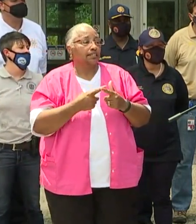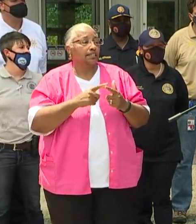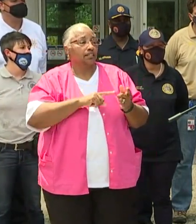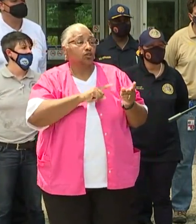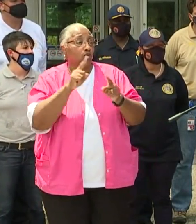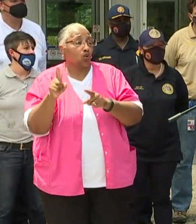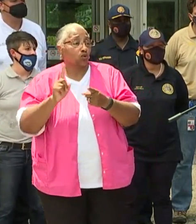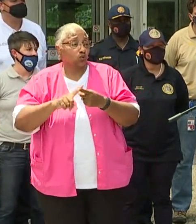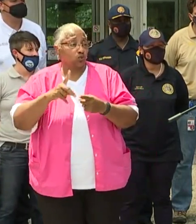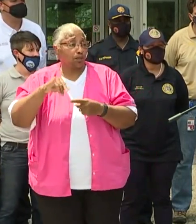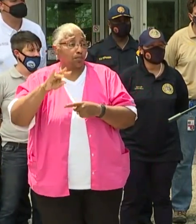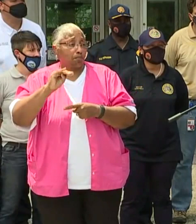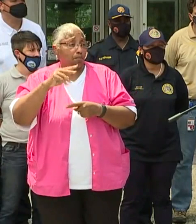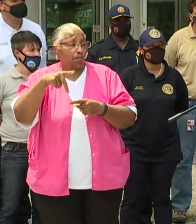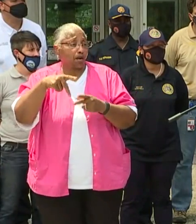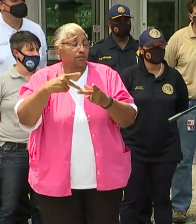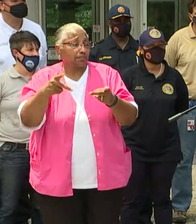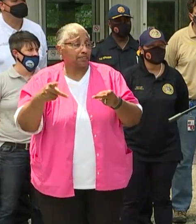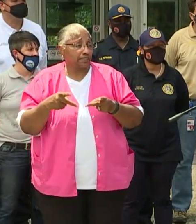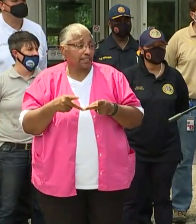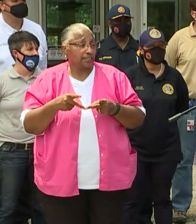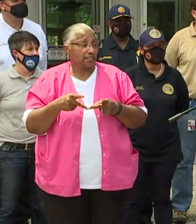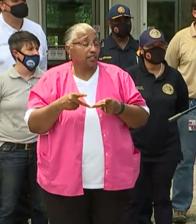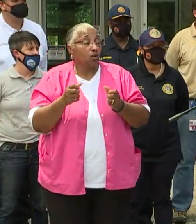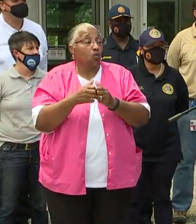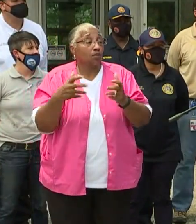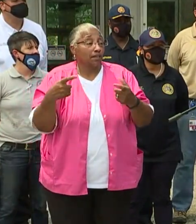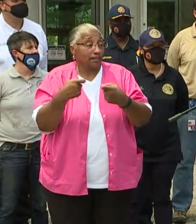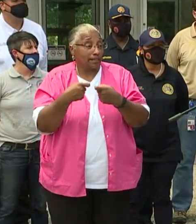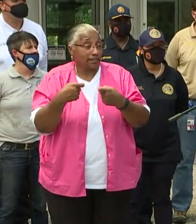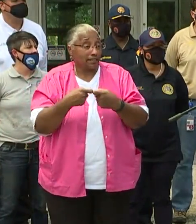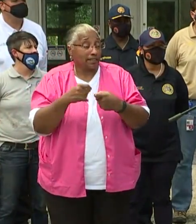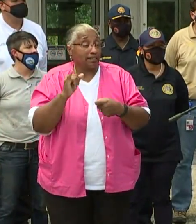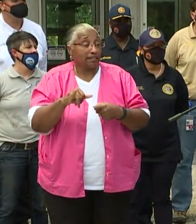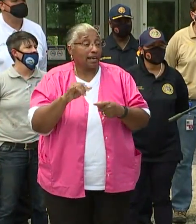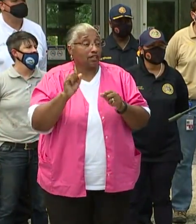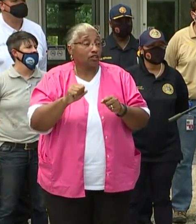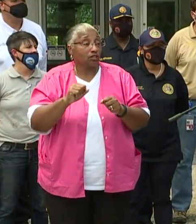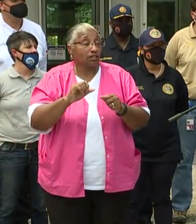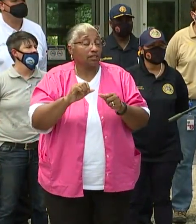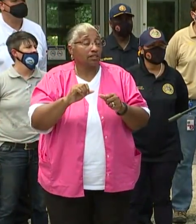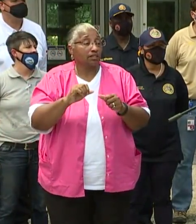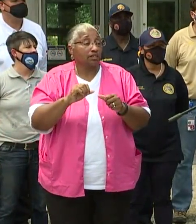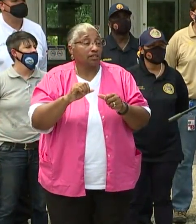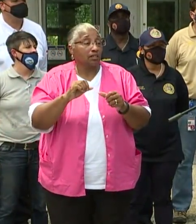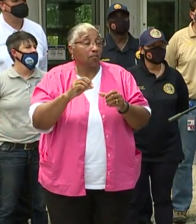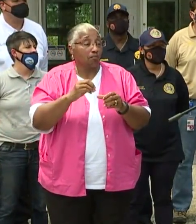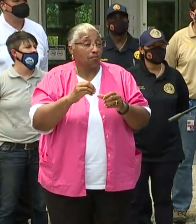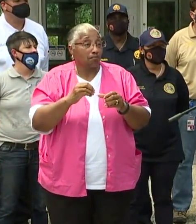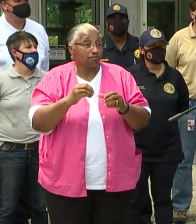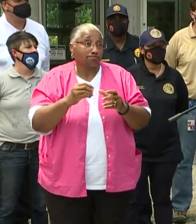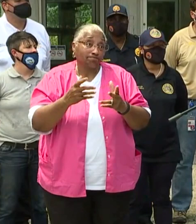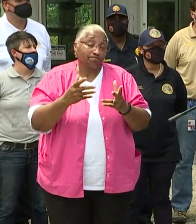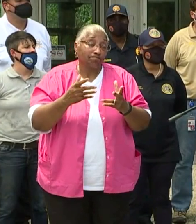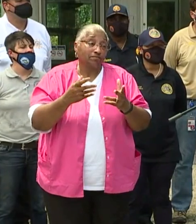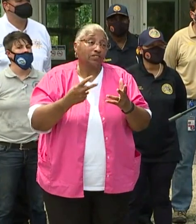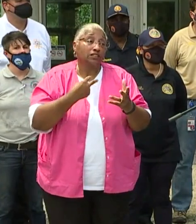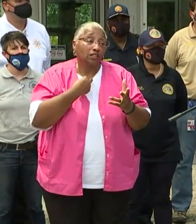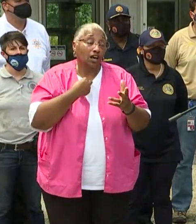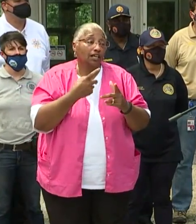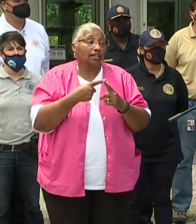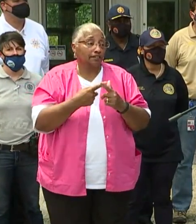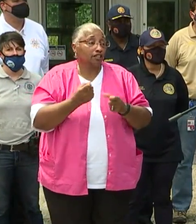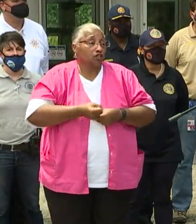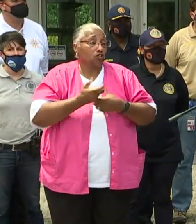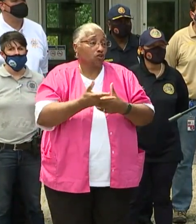station working, that wastewater just backs up and could cause obviously overflows. So that's why we're